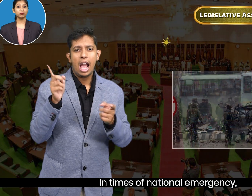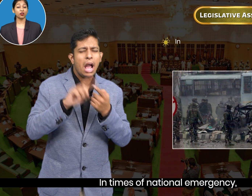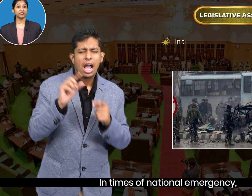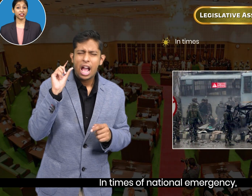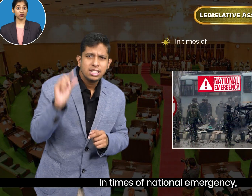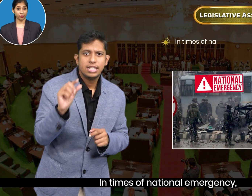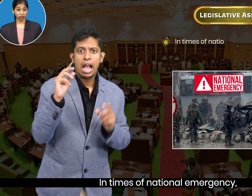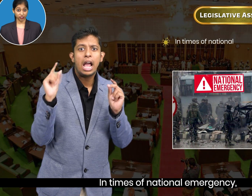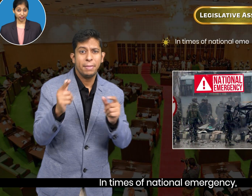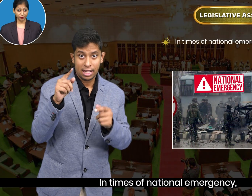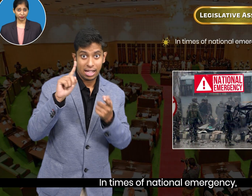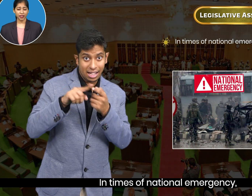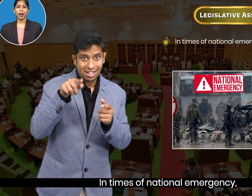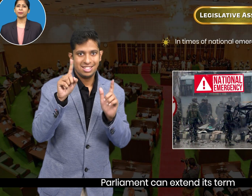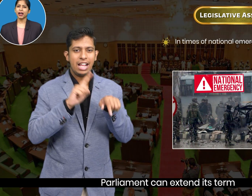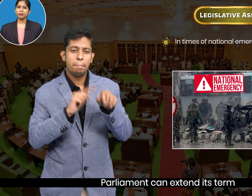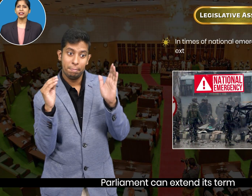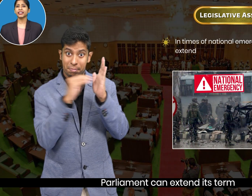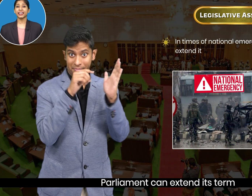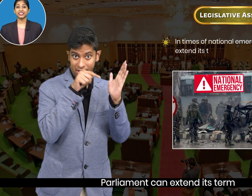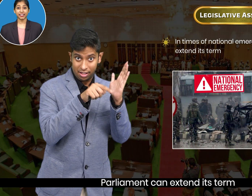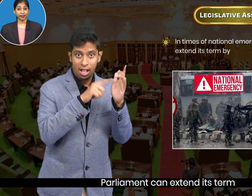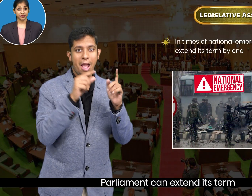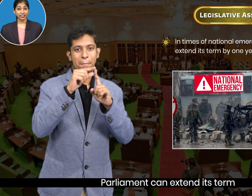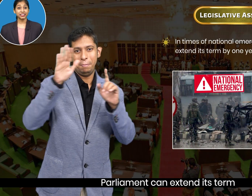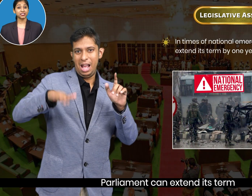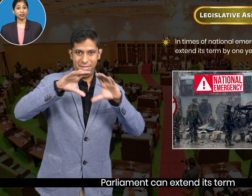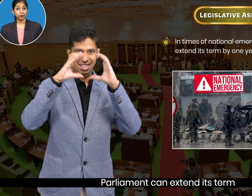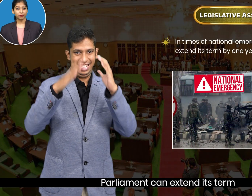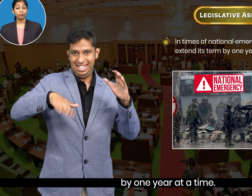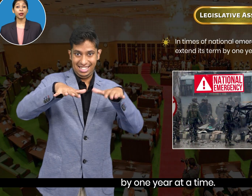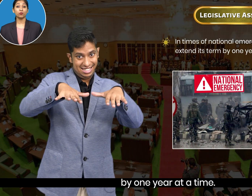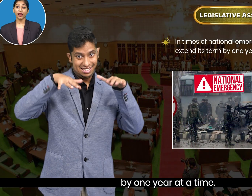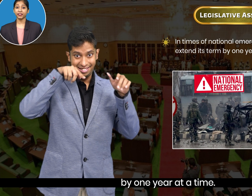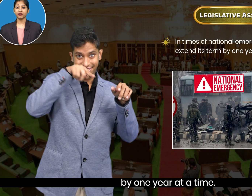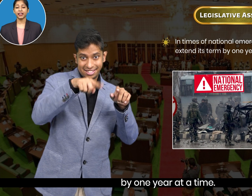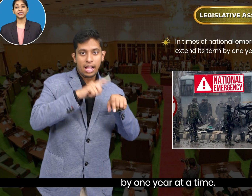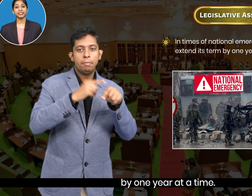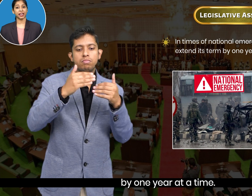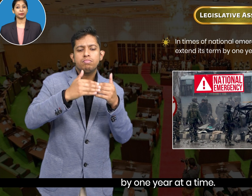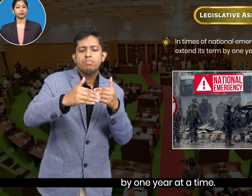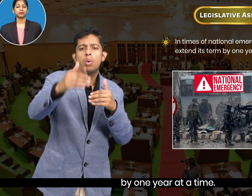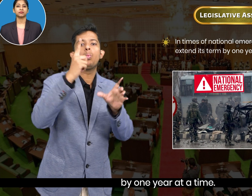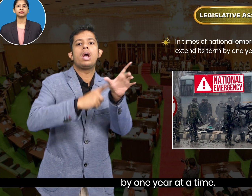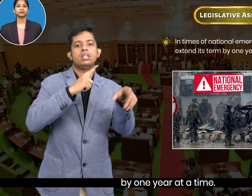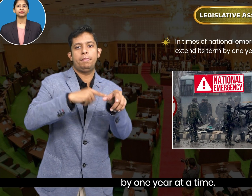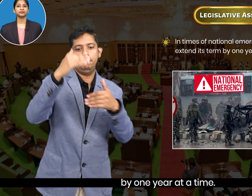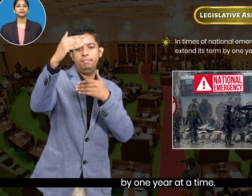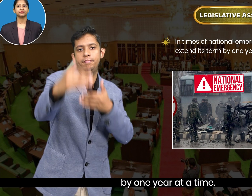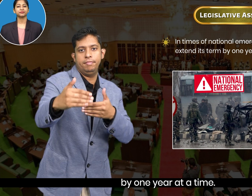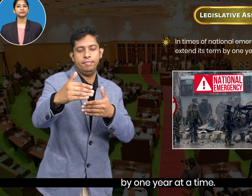In times of national emergency, Parliament can extend its term by 1 year at a time.